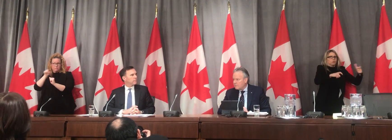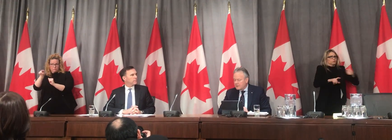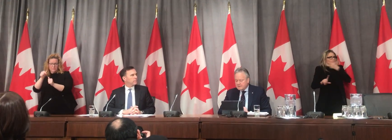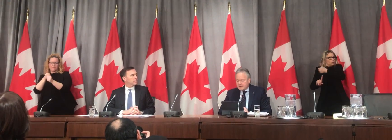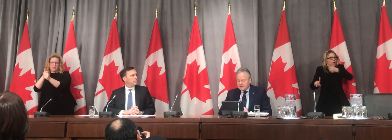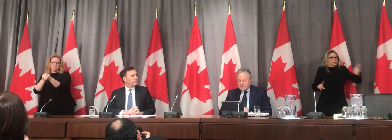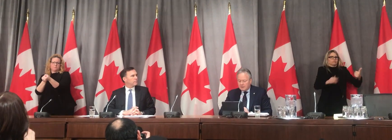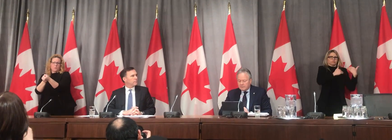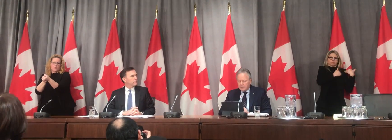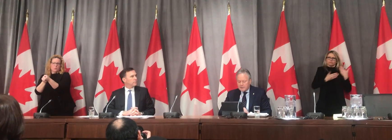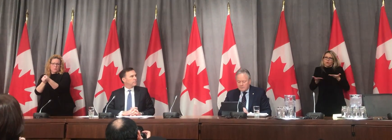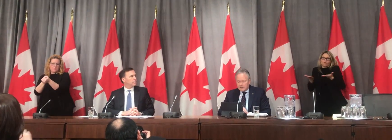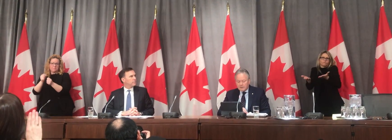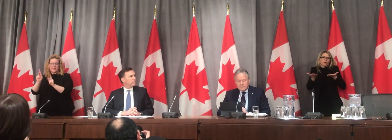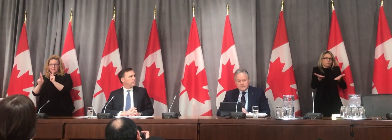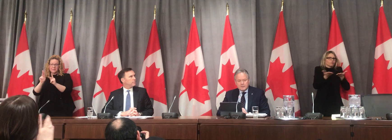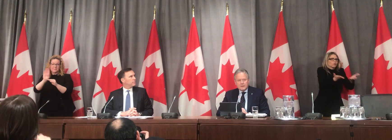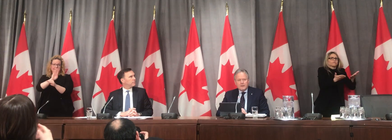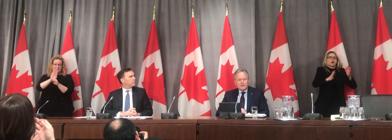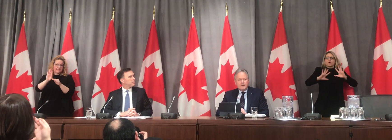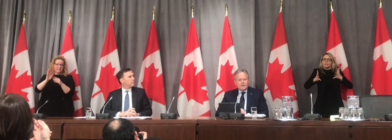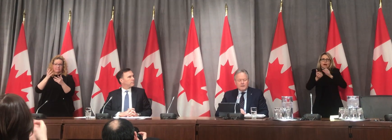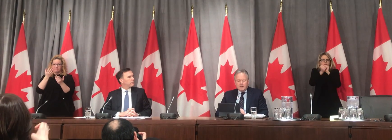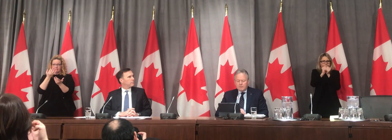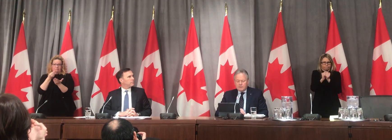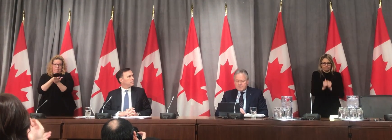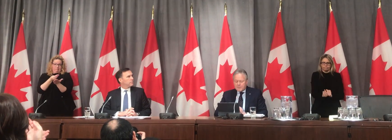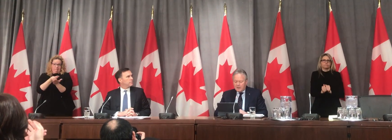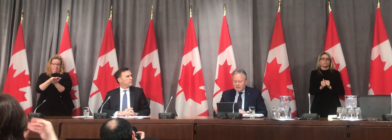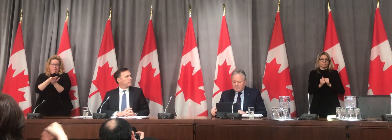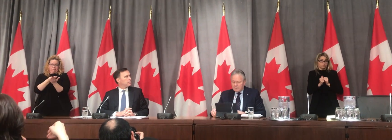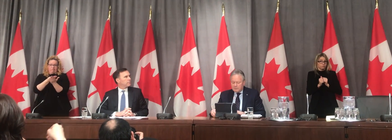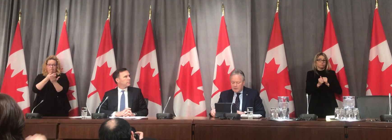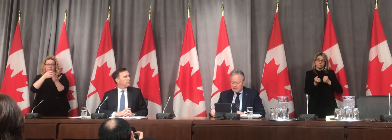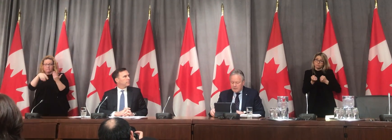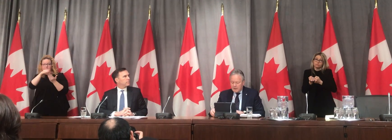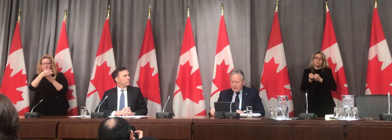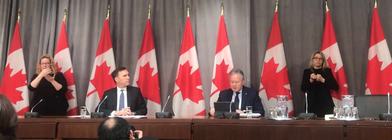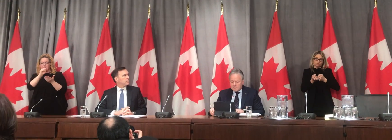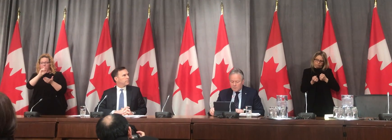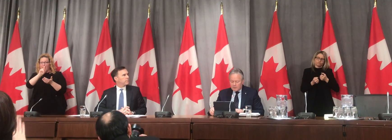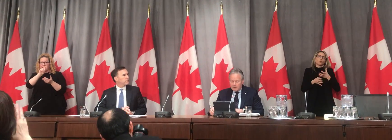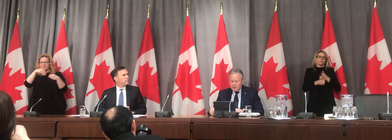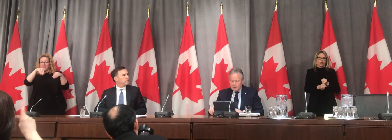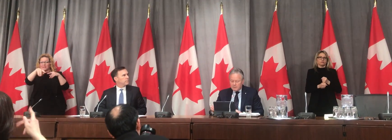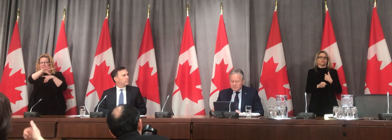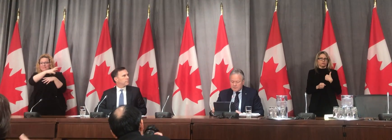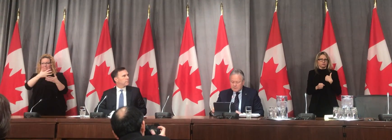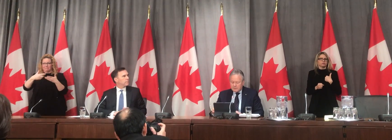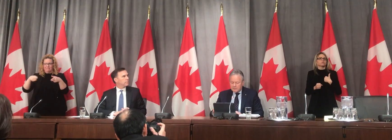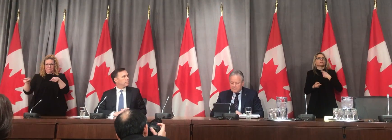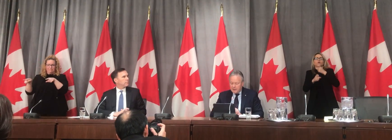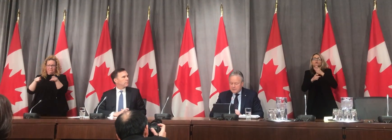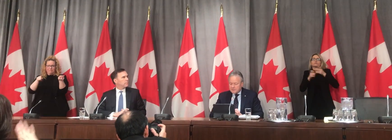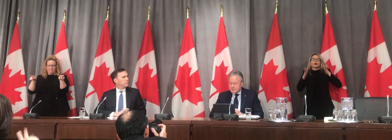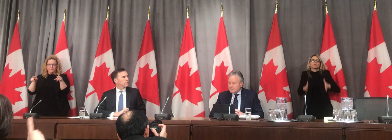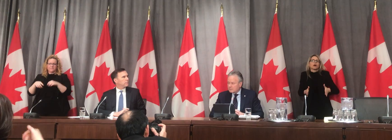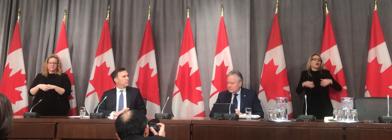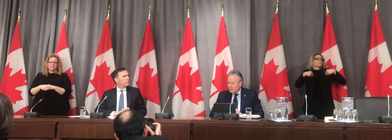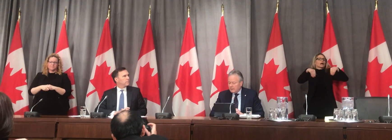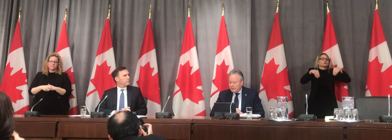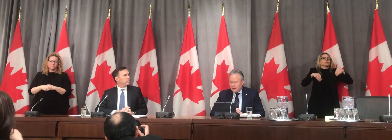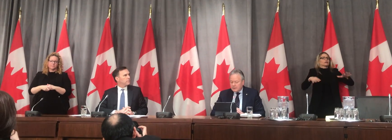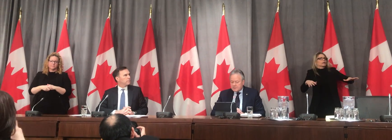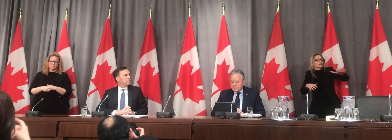consumers, business, and financial markets. For its part, the Bank of Canada has been working hard to ensure that the financial